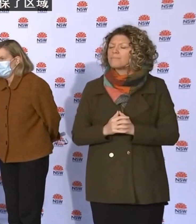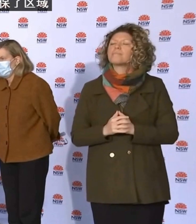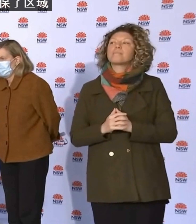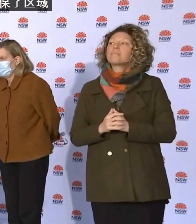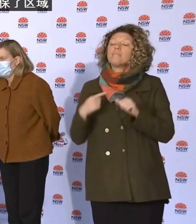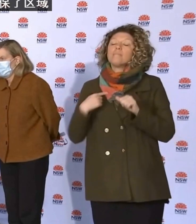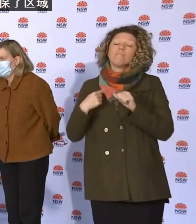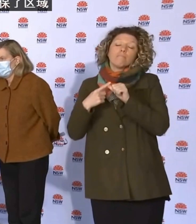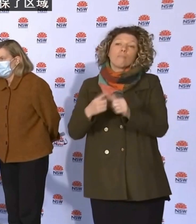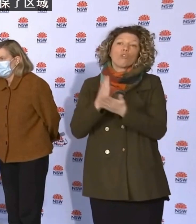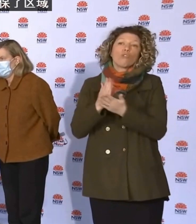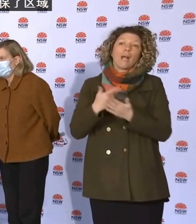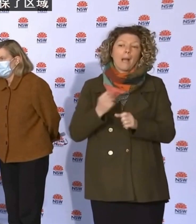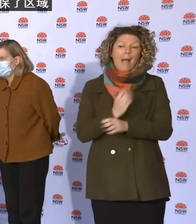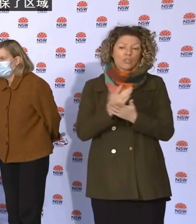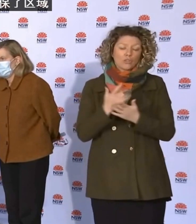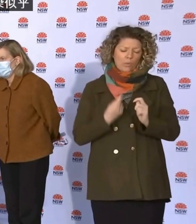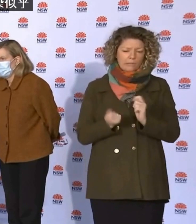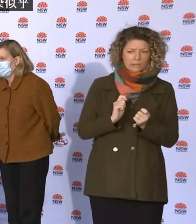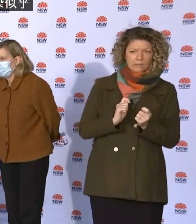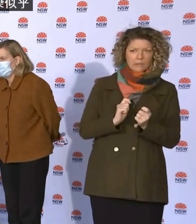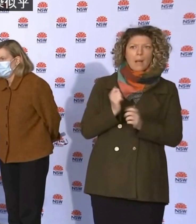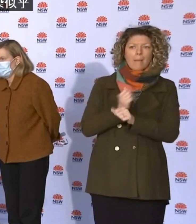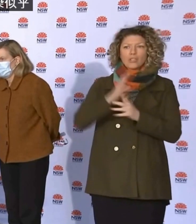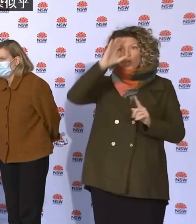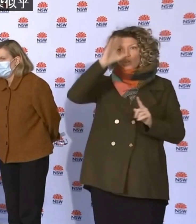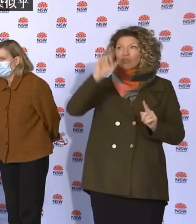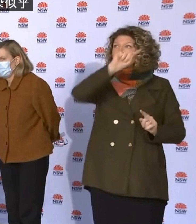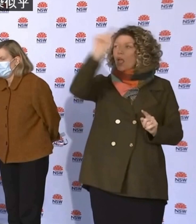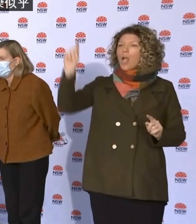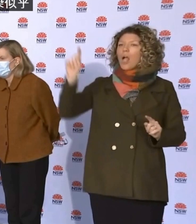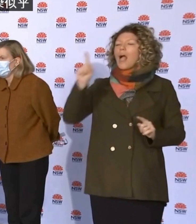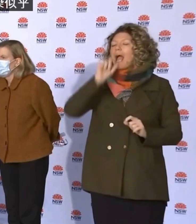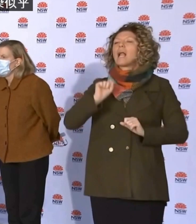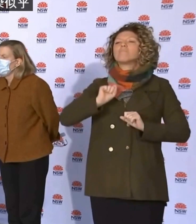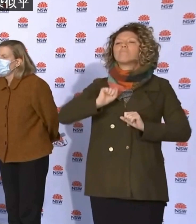was lurking, and that tweak now has made sure that regional businesses have greater certainty.